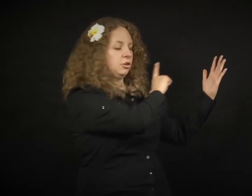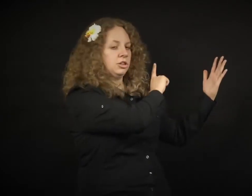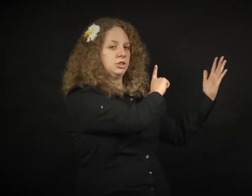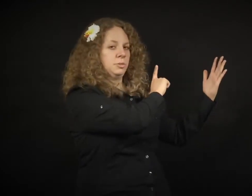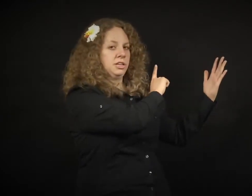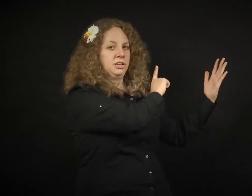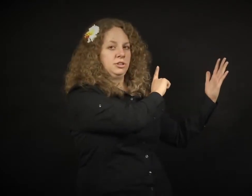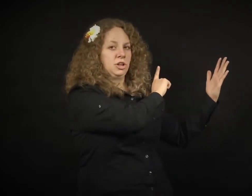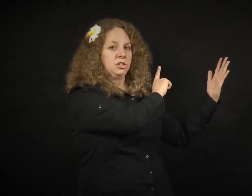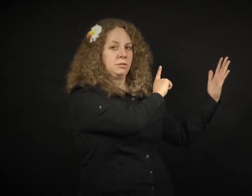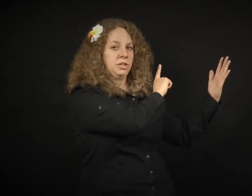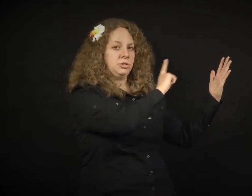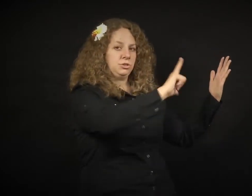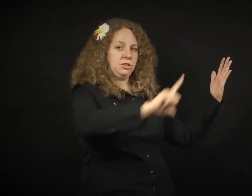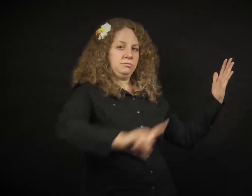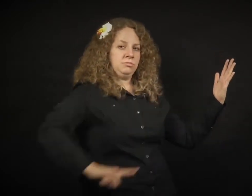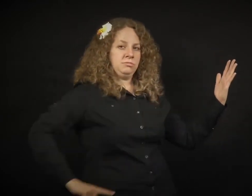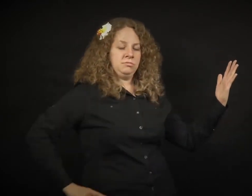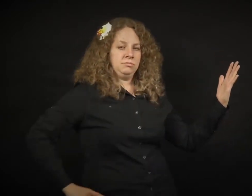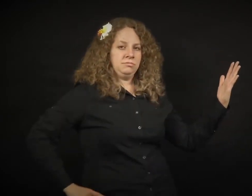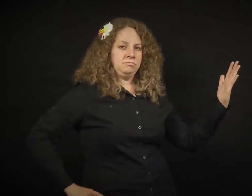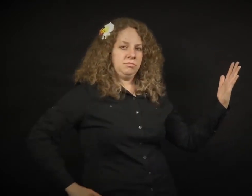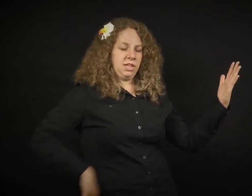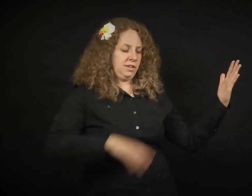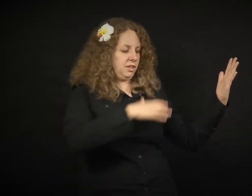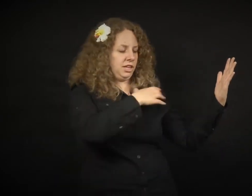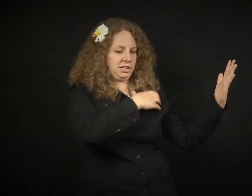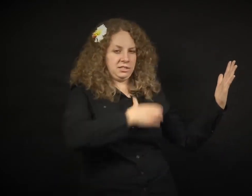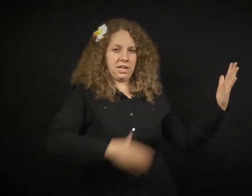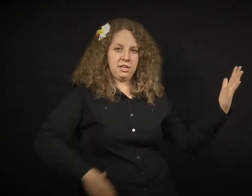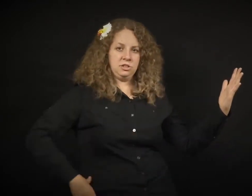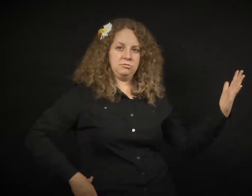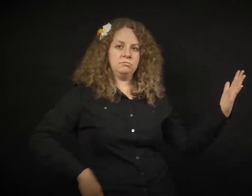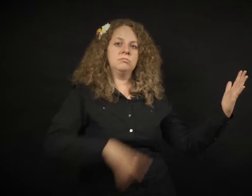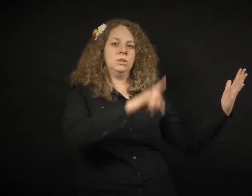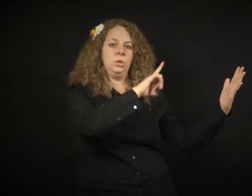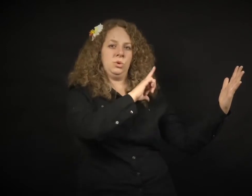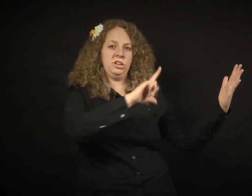across your body and your non-dominant shoulder. Think of it like a sash. Lord.